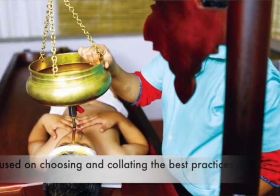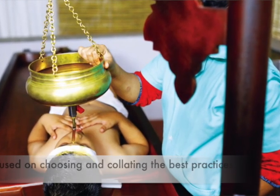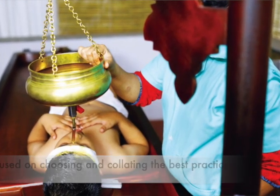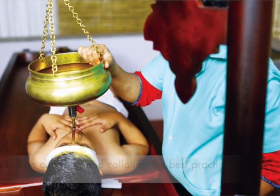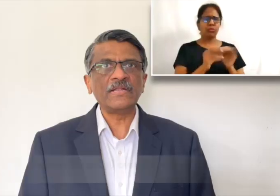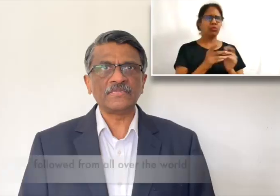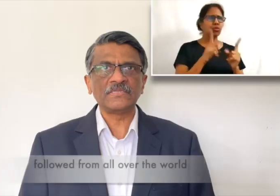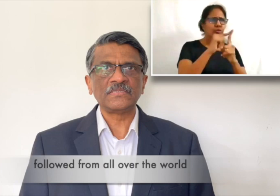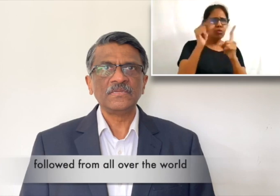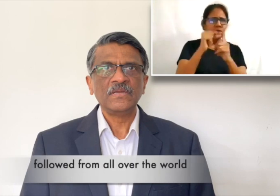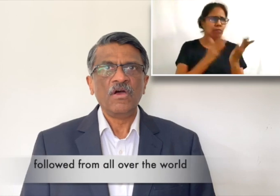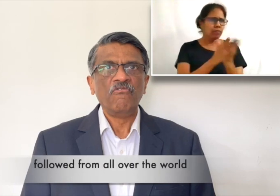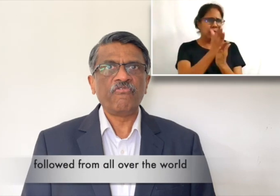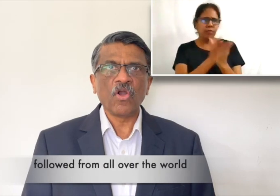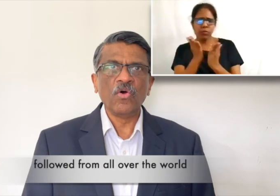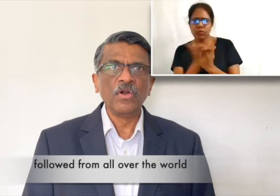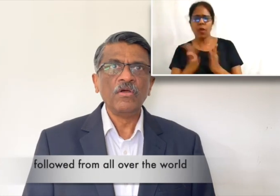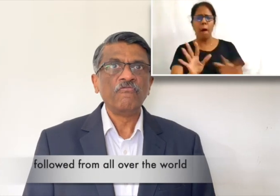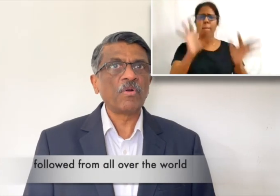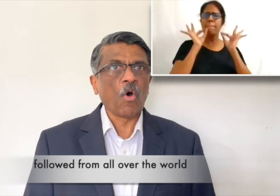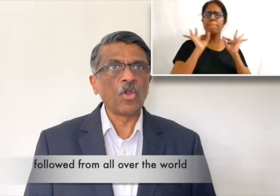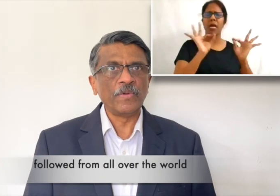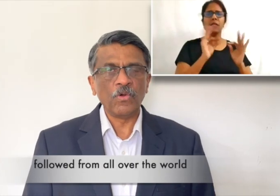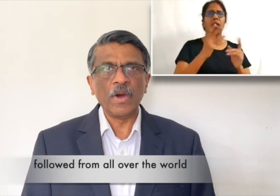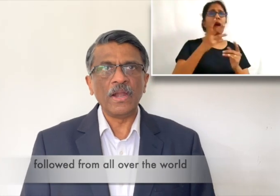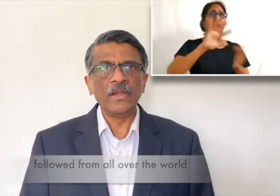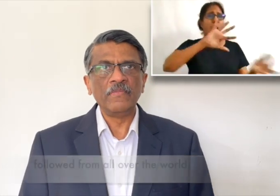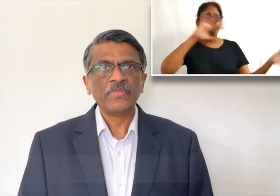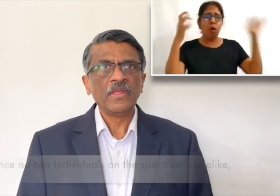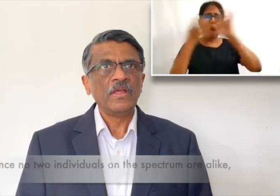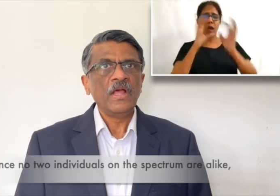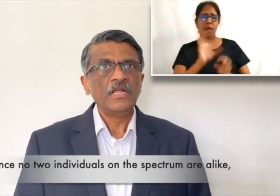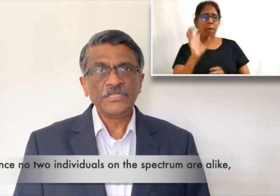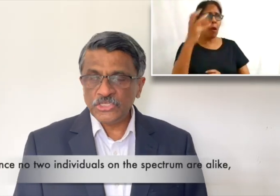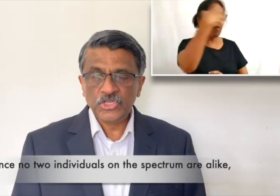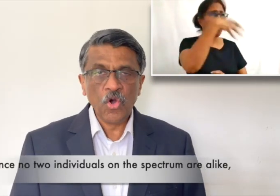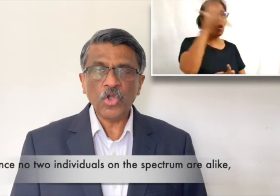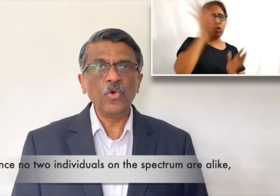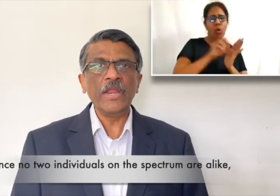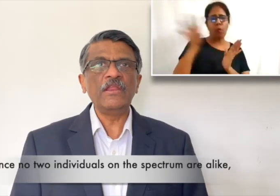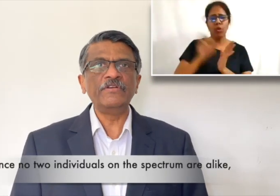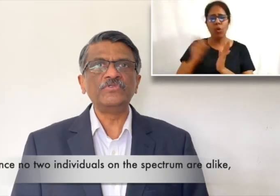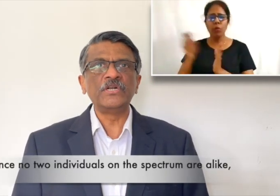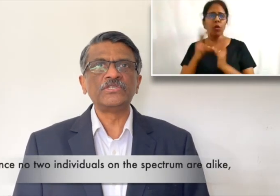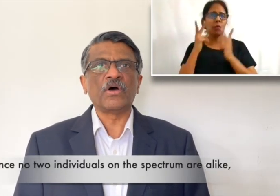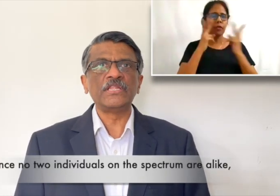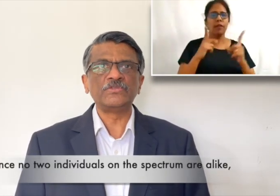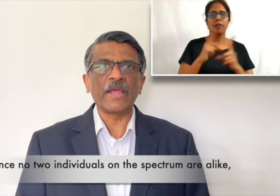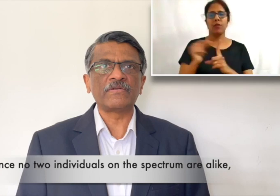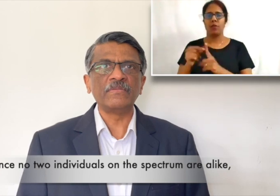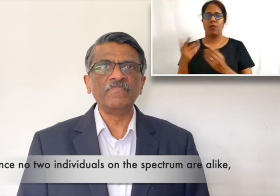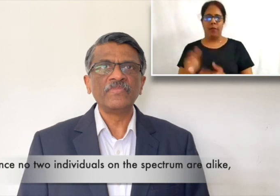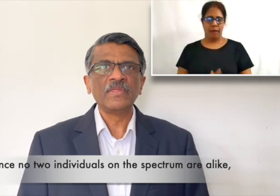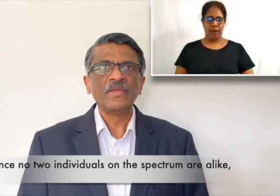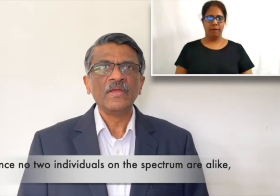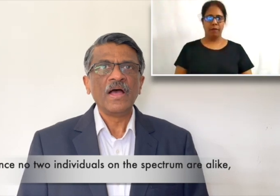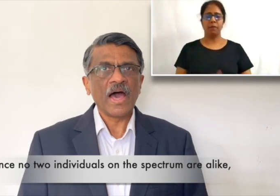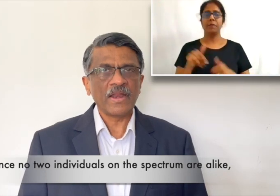best practices followed from all over the world. Since no two individuals on the spectrum are